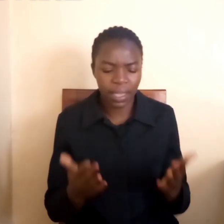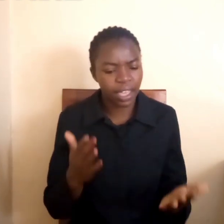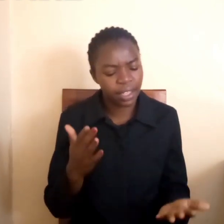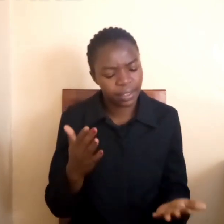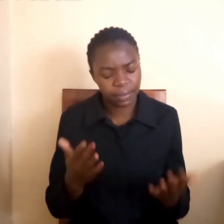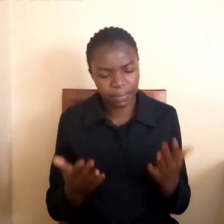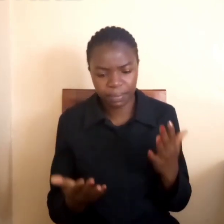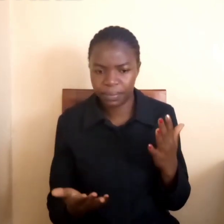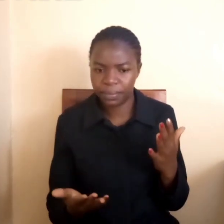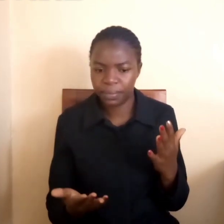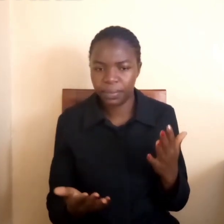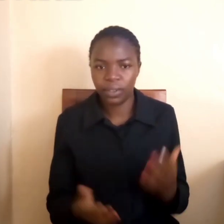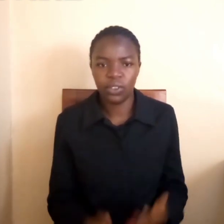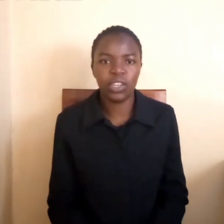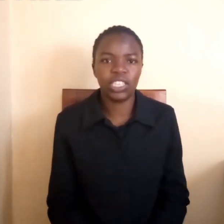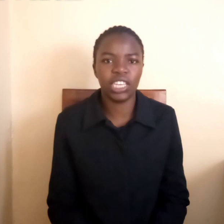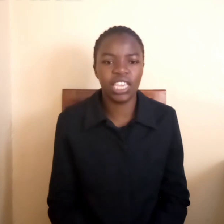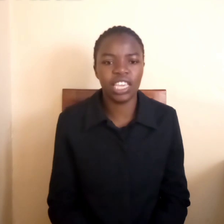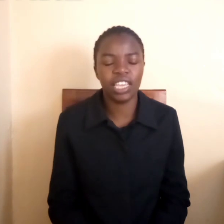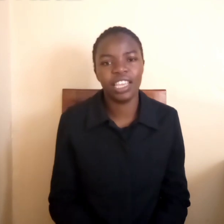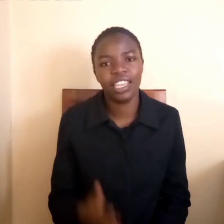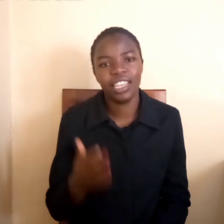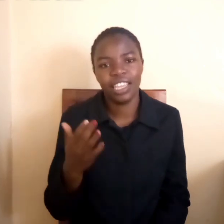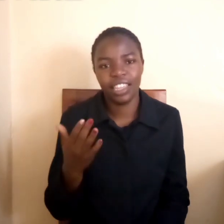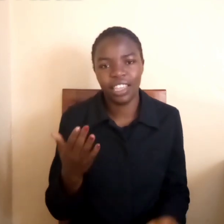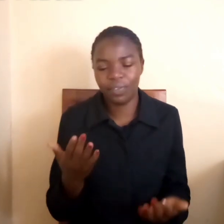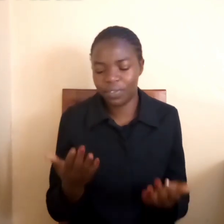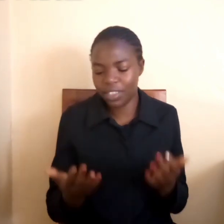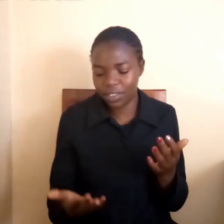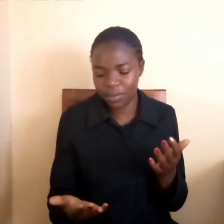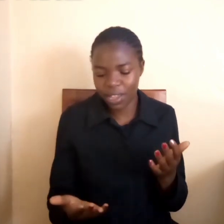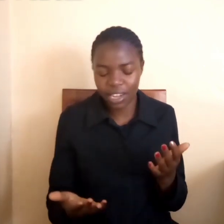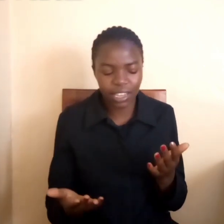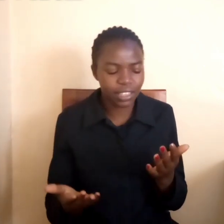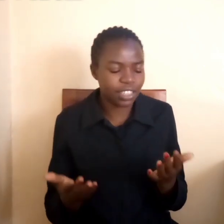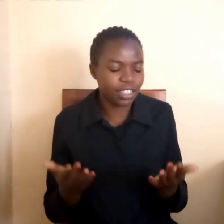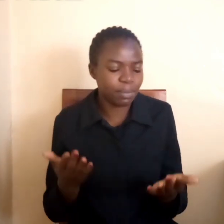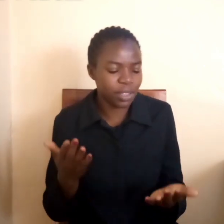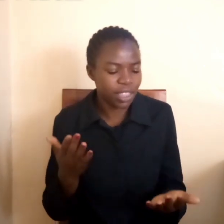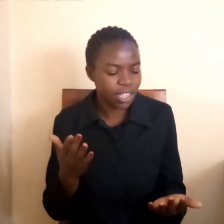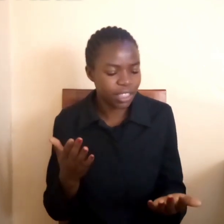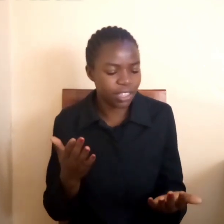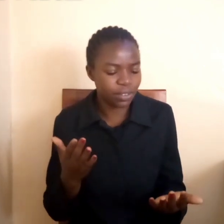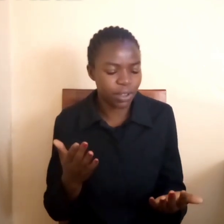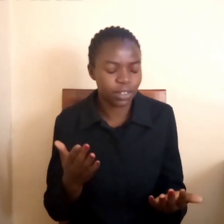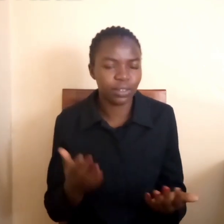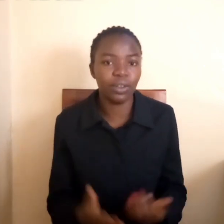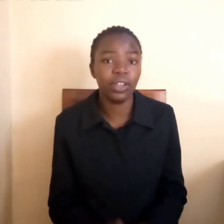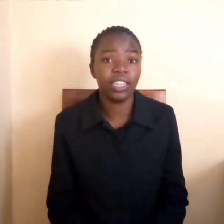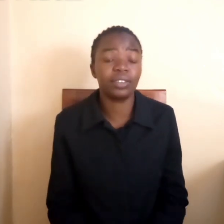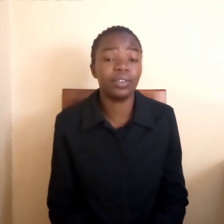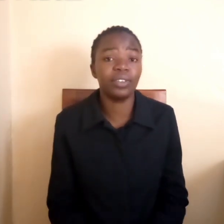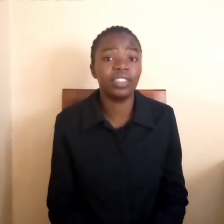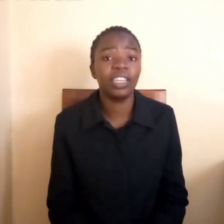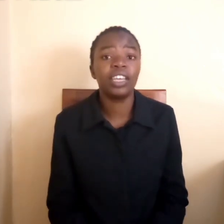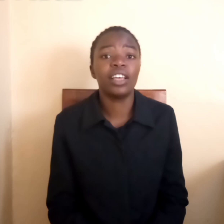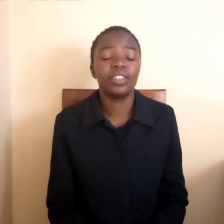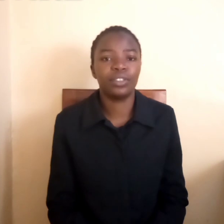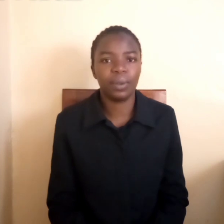Compare. You are checking if this one is the same with this one, so it goes